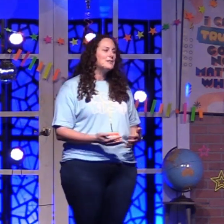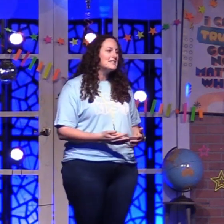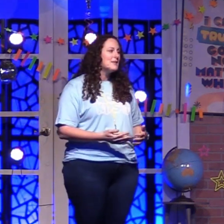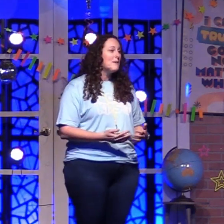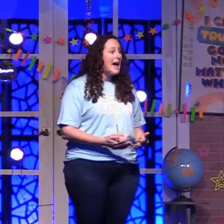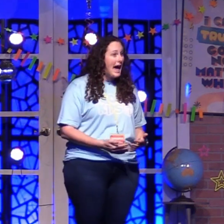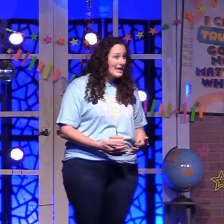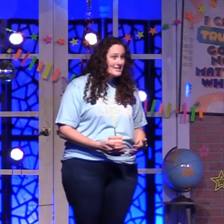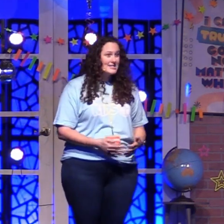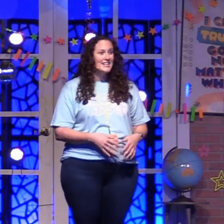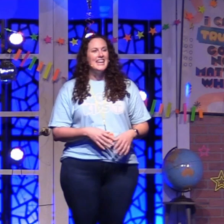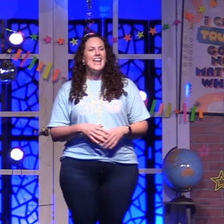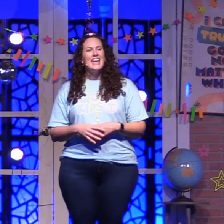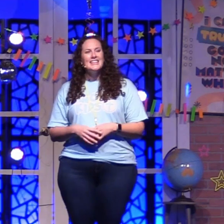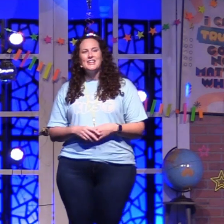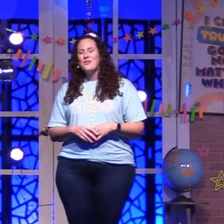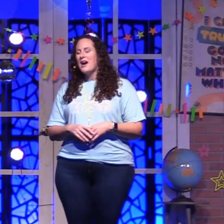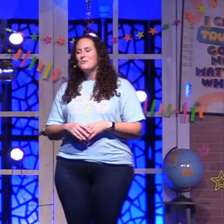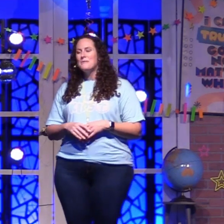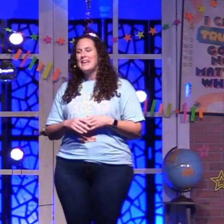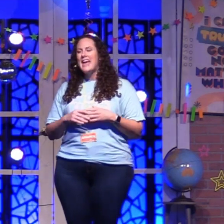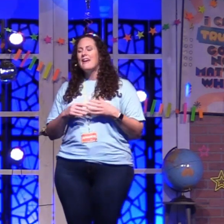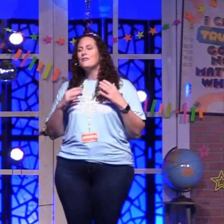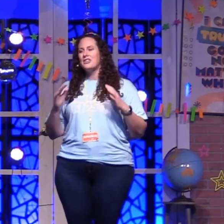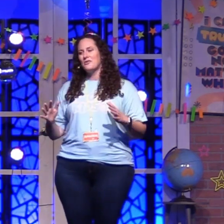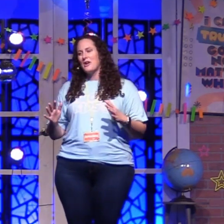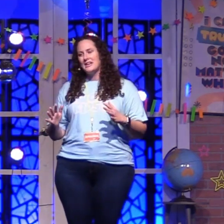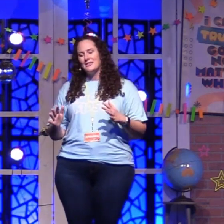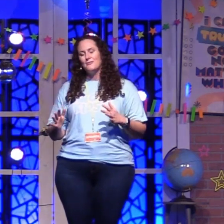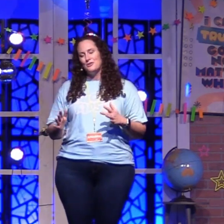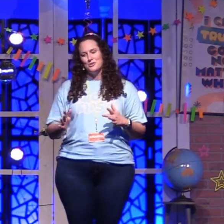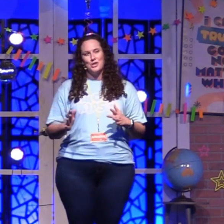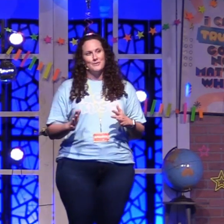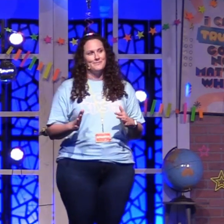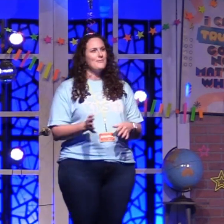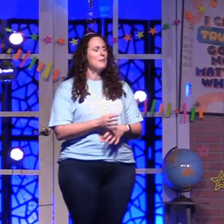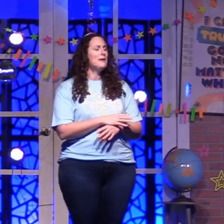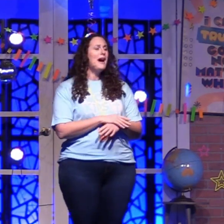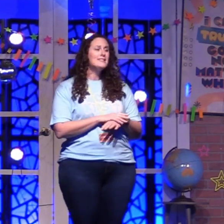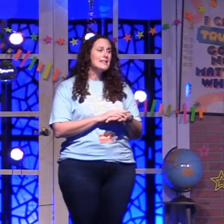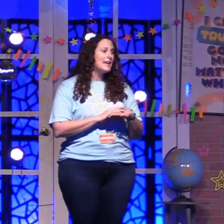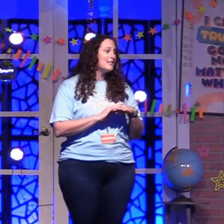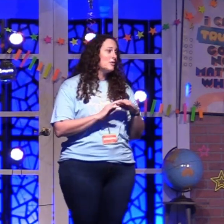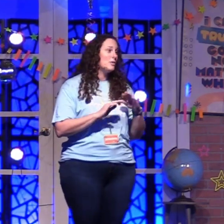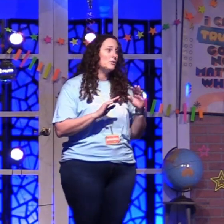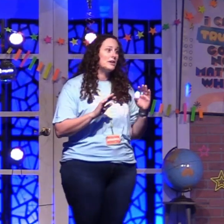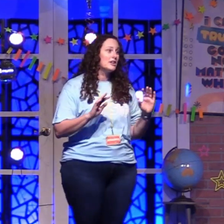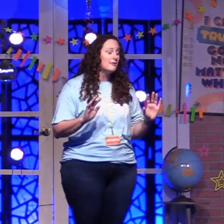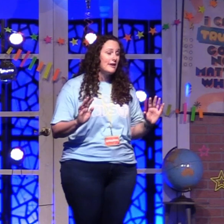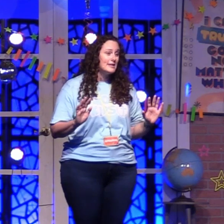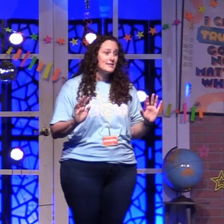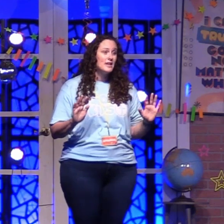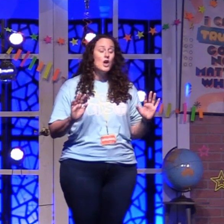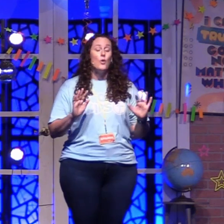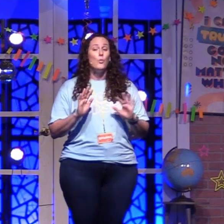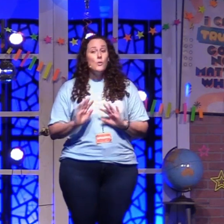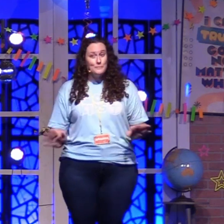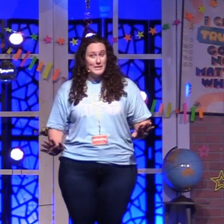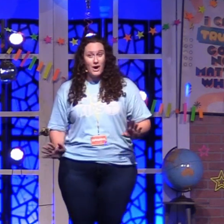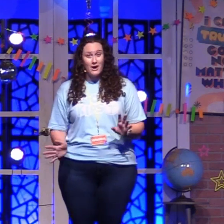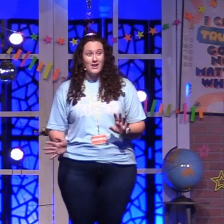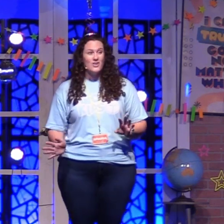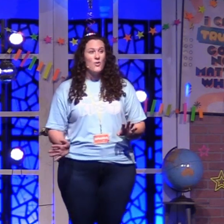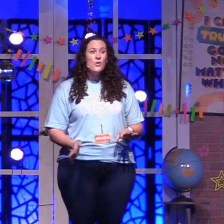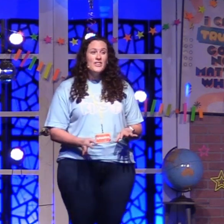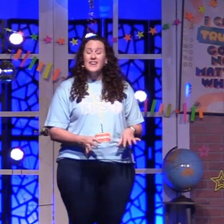has helped us in the past and how God will make everything right in the future. I'm not saying that what we are going to face won't